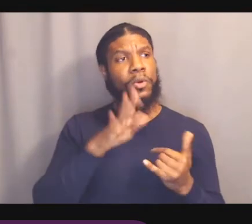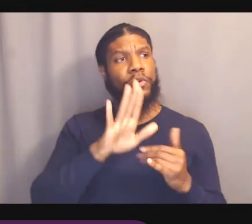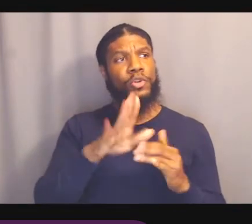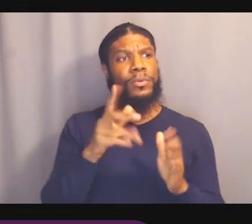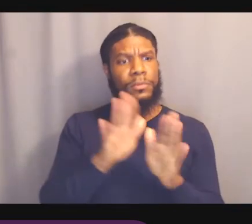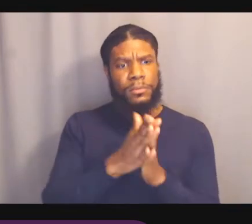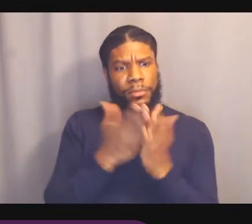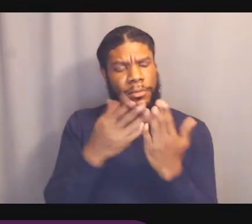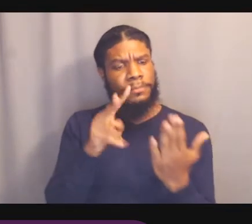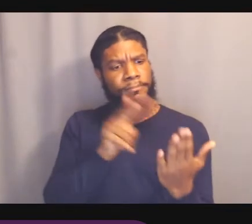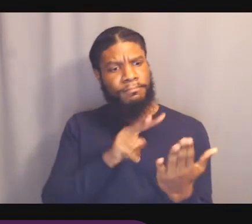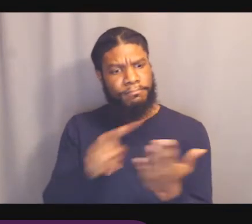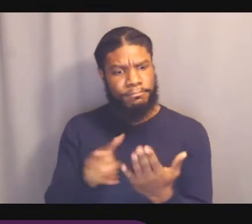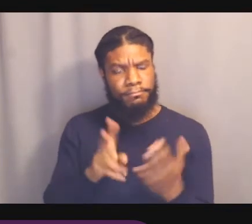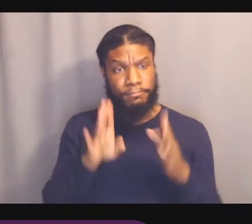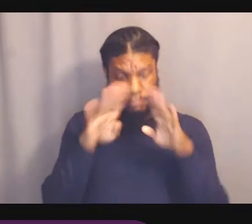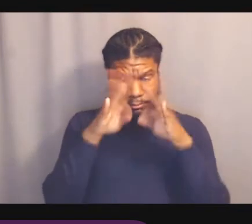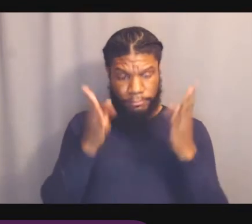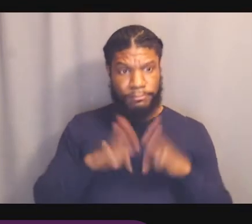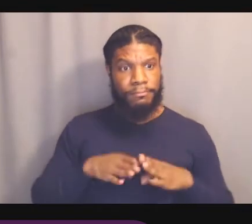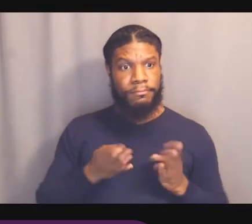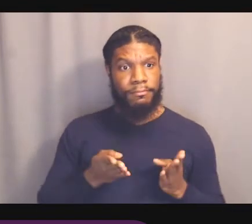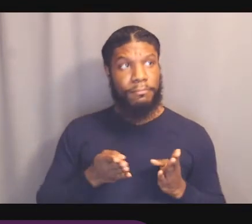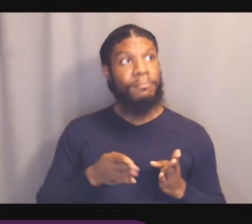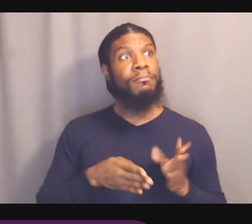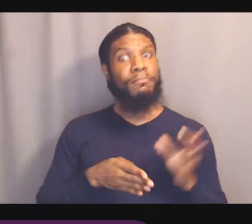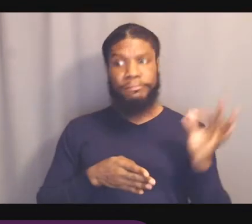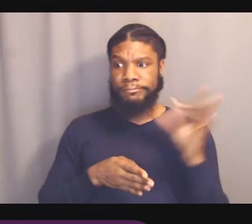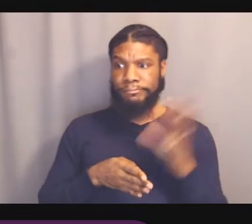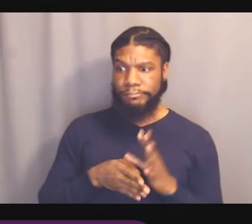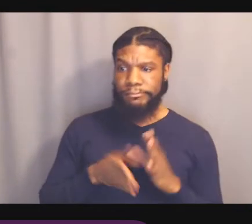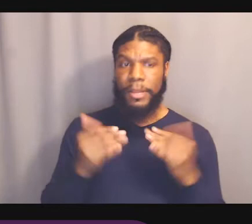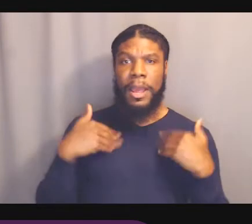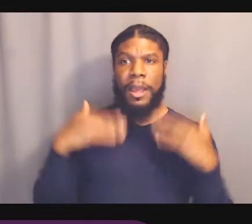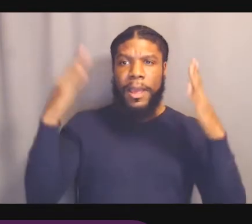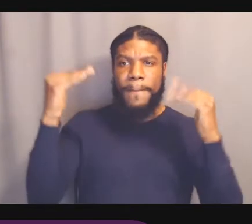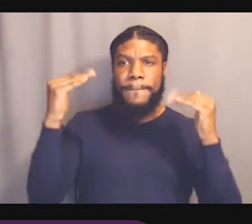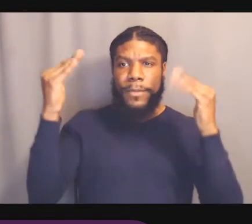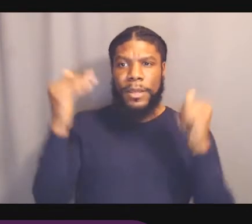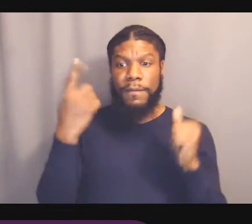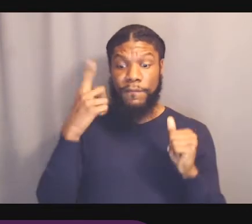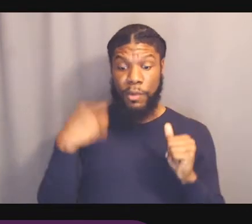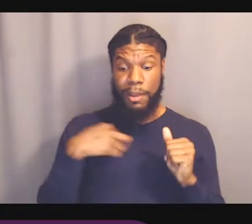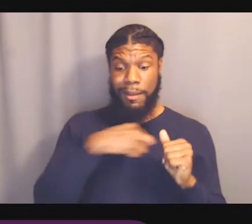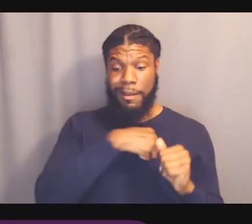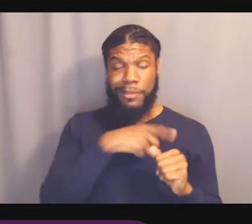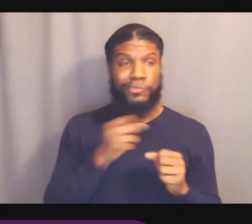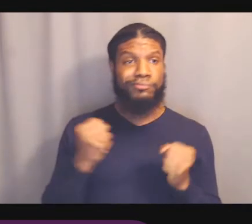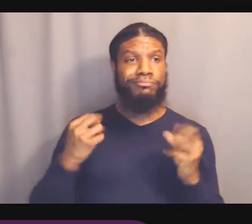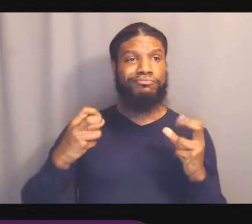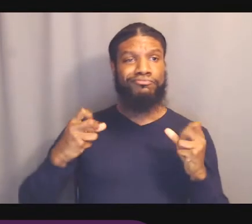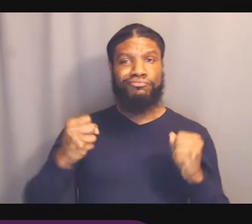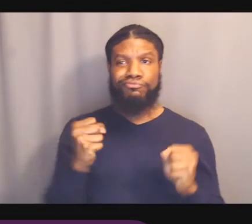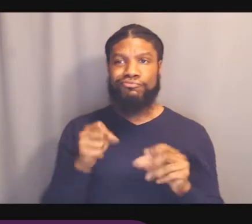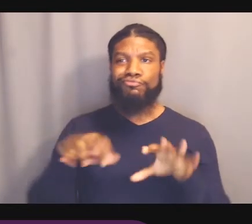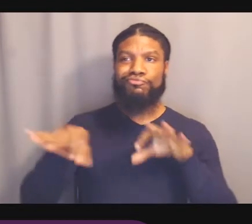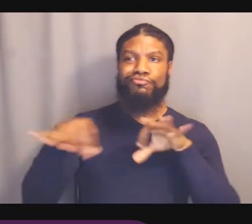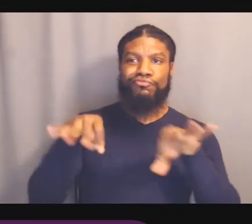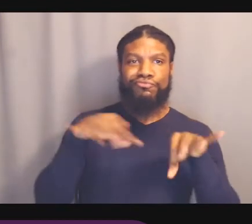know that there is an expectation for us to do more than just talk about it. There's an expectation for us